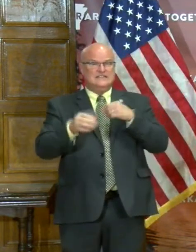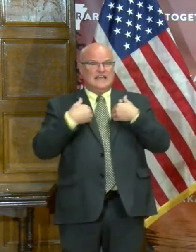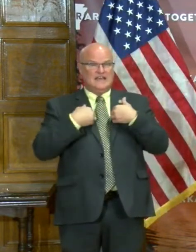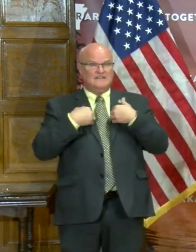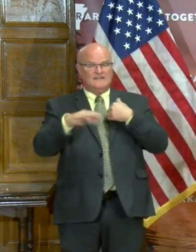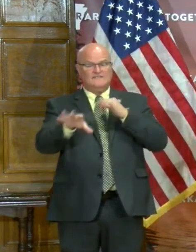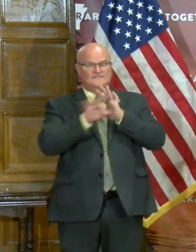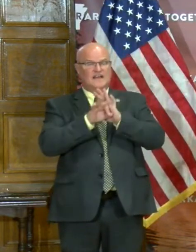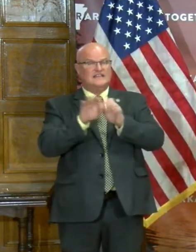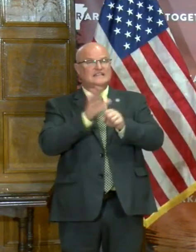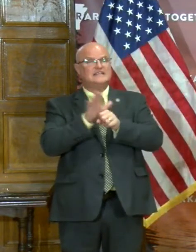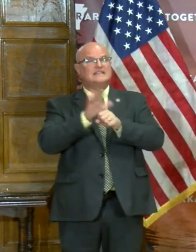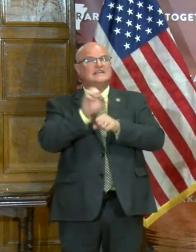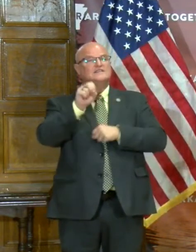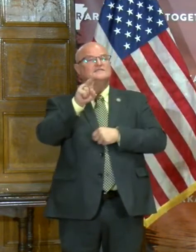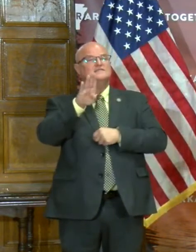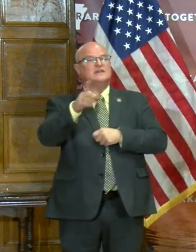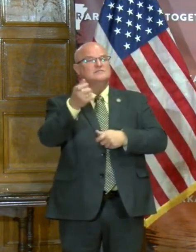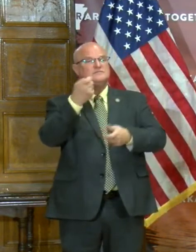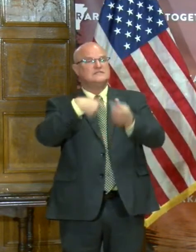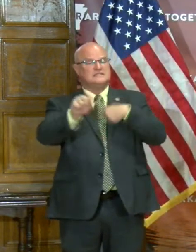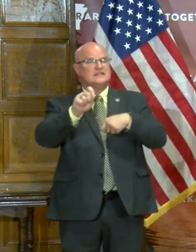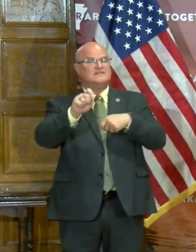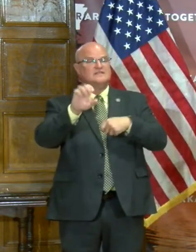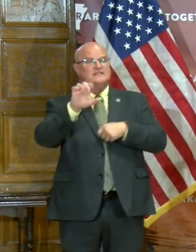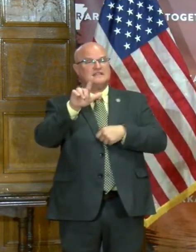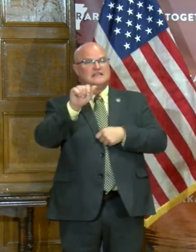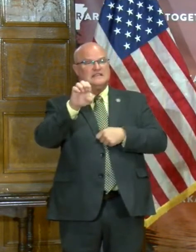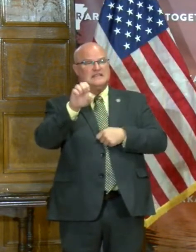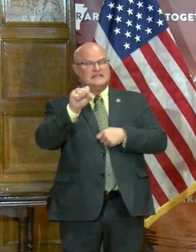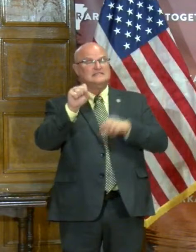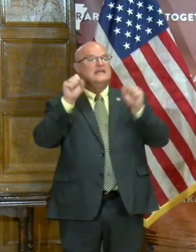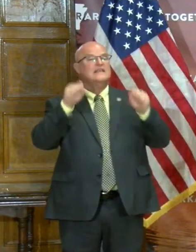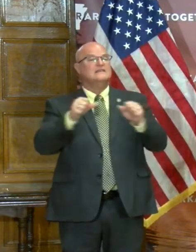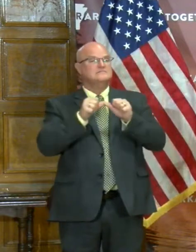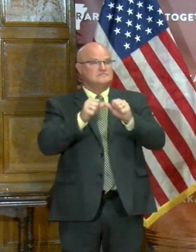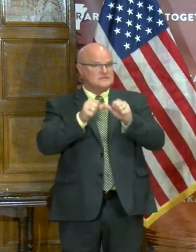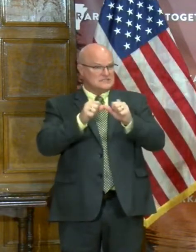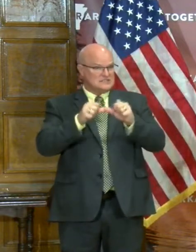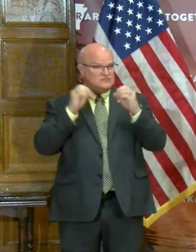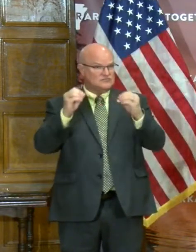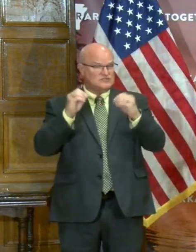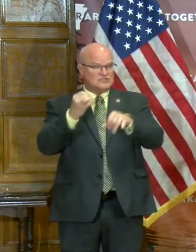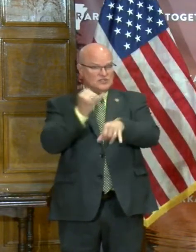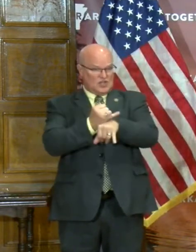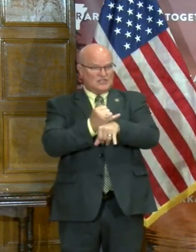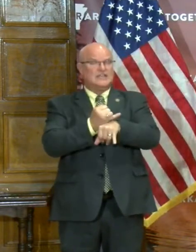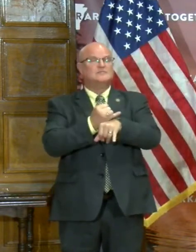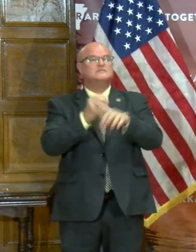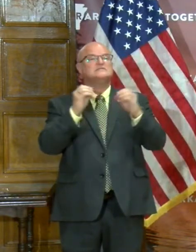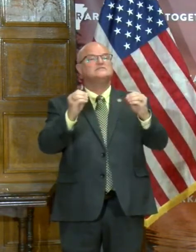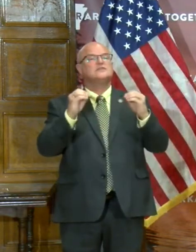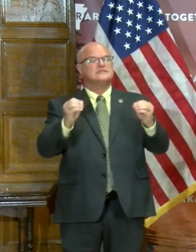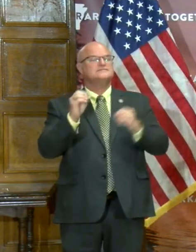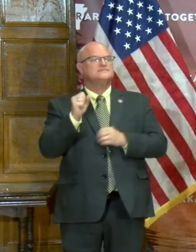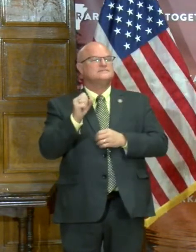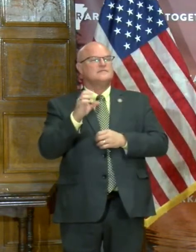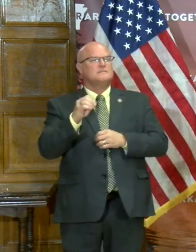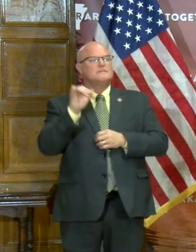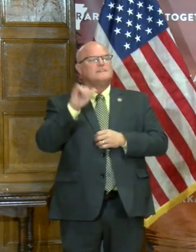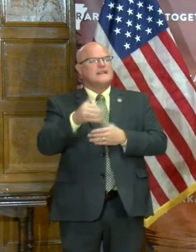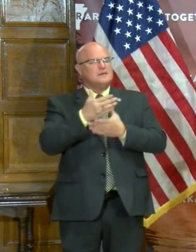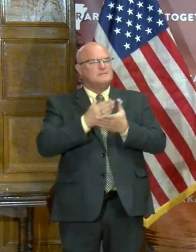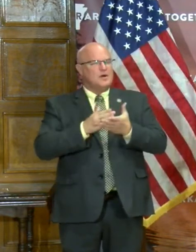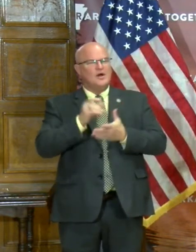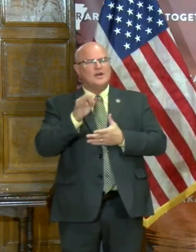having in getting enough substitutes to cover the classes so that they can continue on-site instruction. So that's